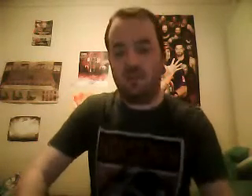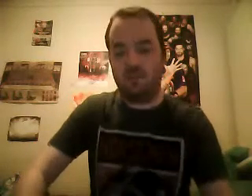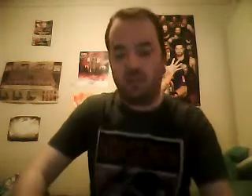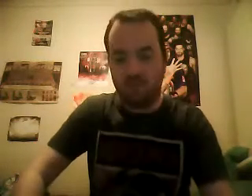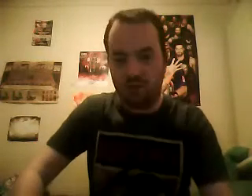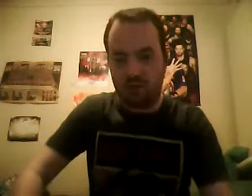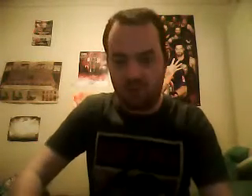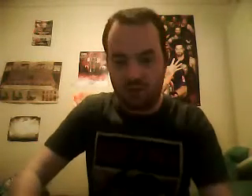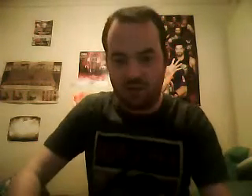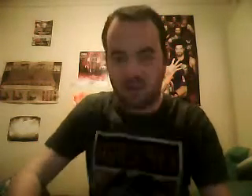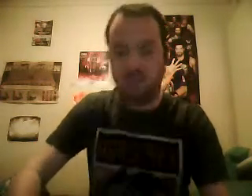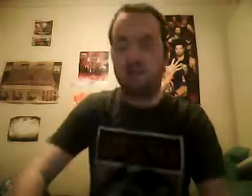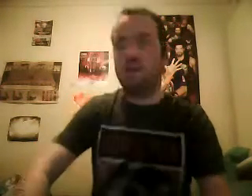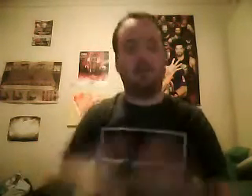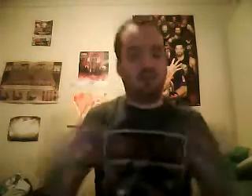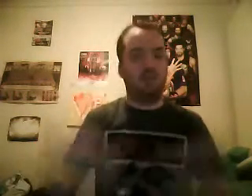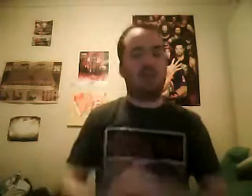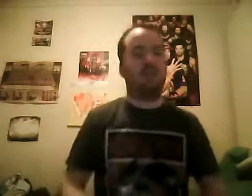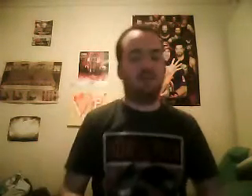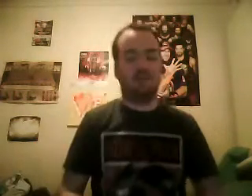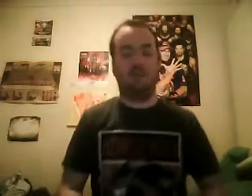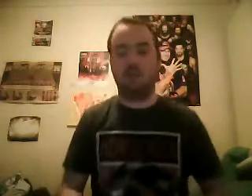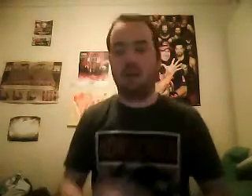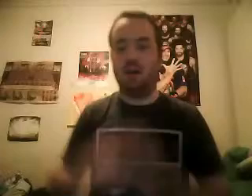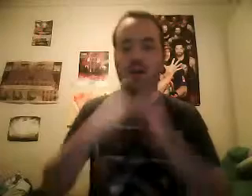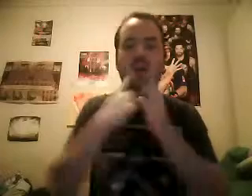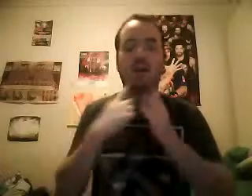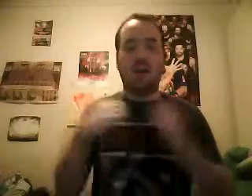thing I'm going to talk about, and I'm going to wrap things up here. You know,